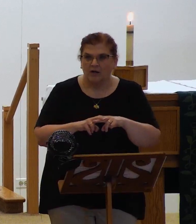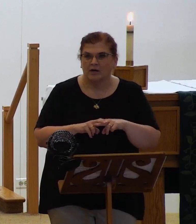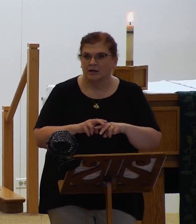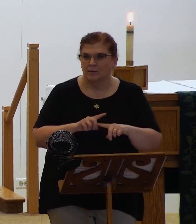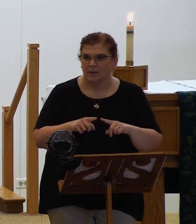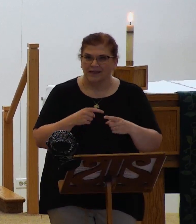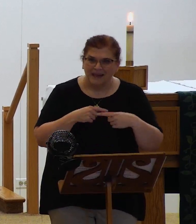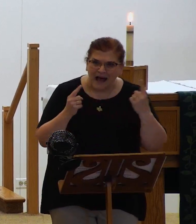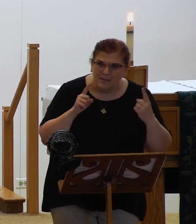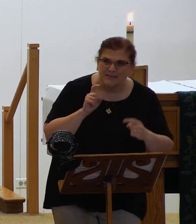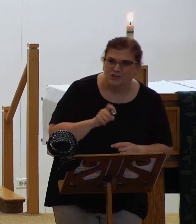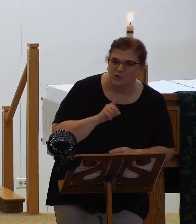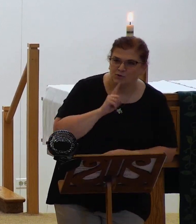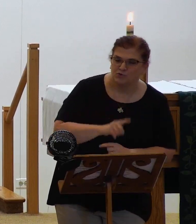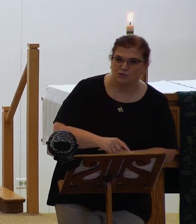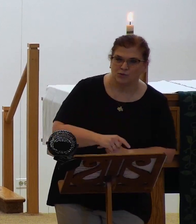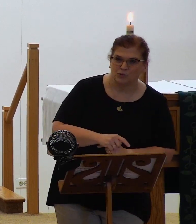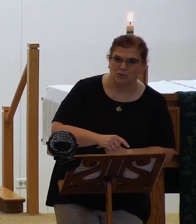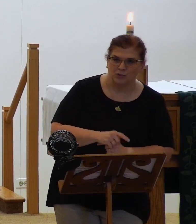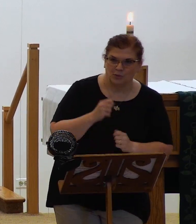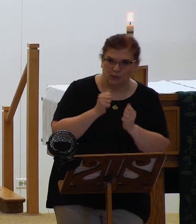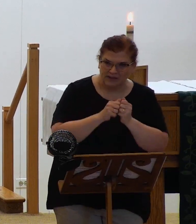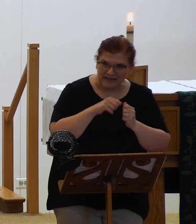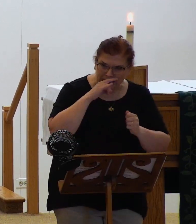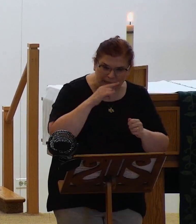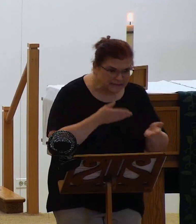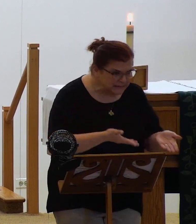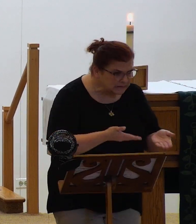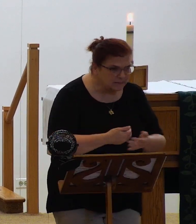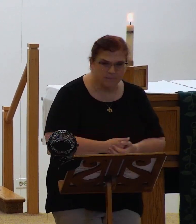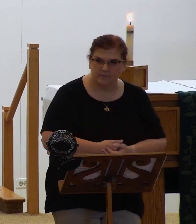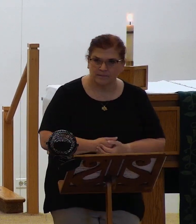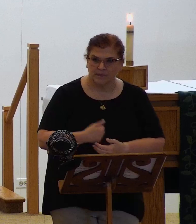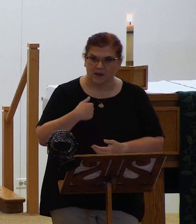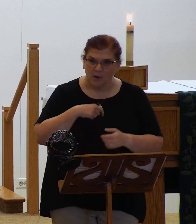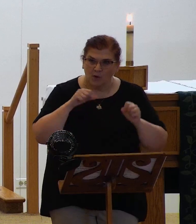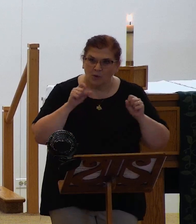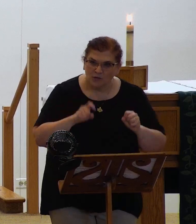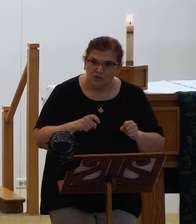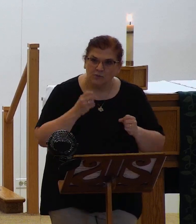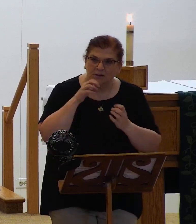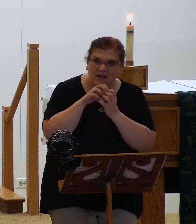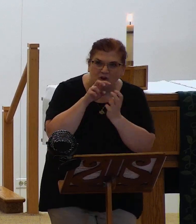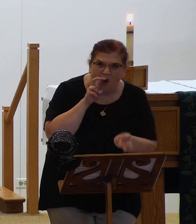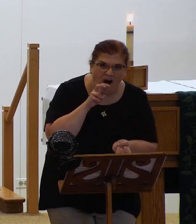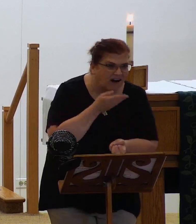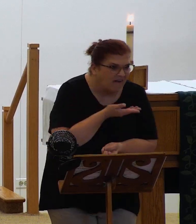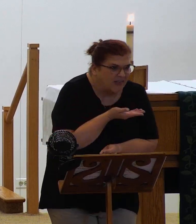opposite should be true in the case of these little ones. We ought to be in awe of them,